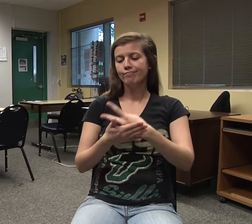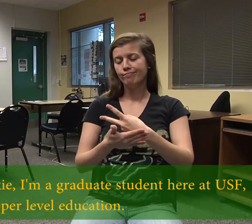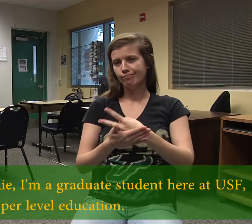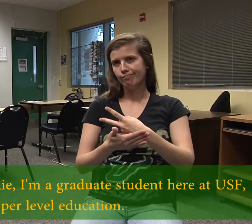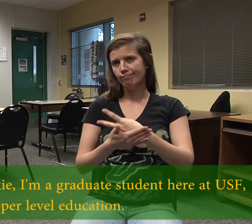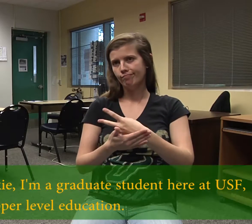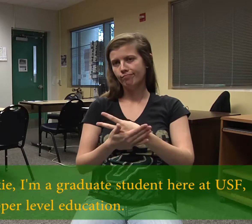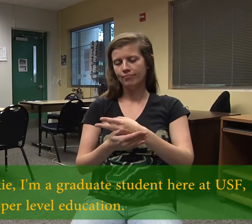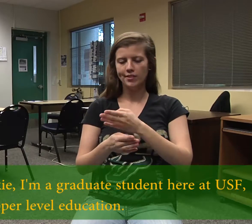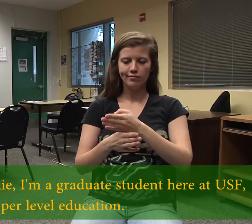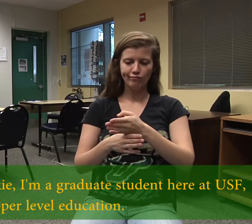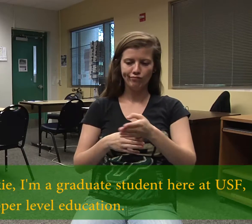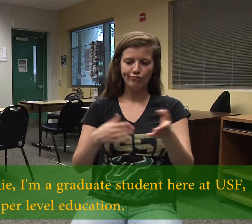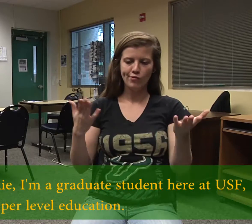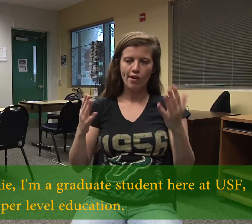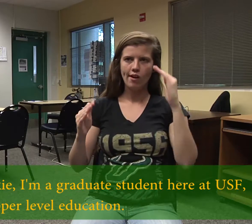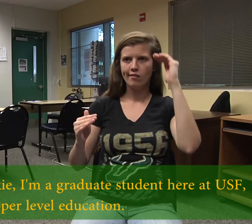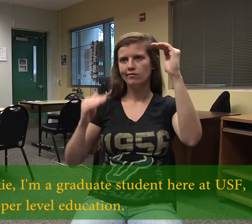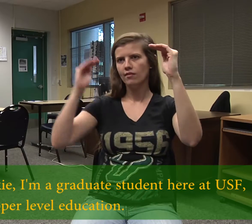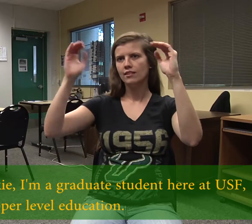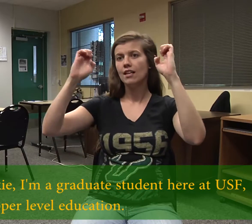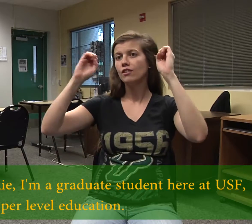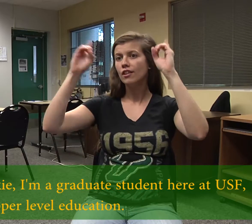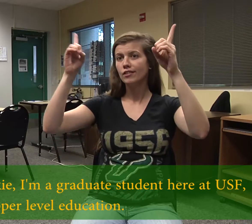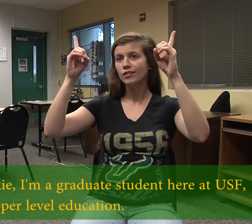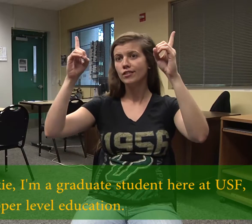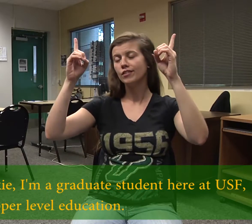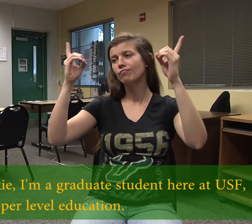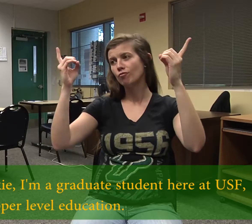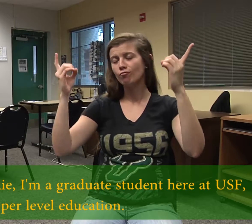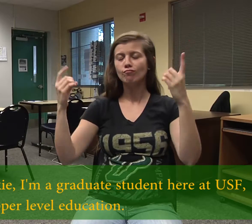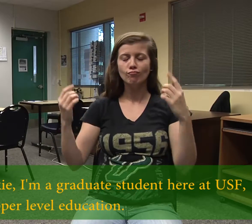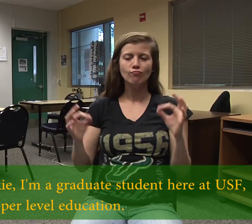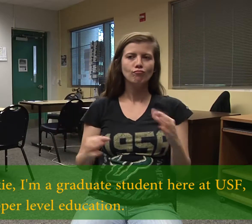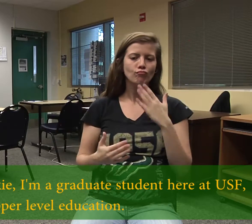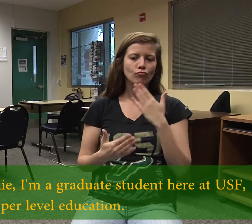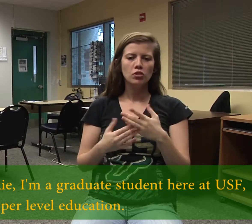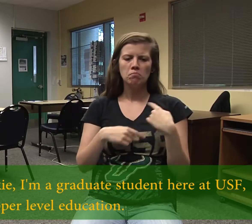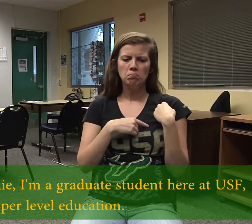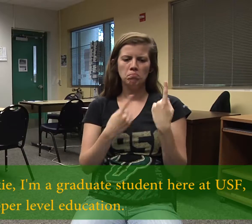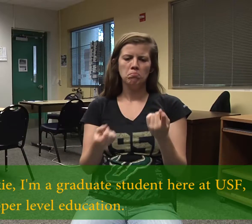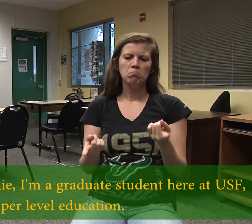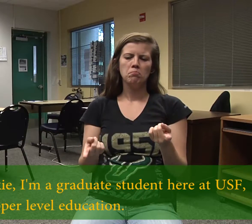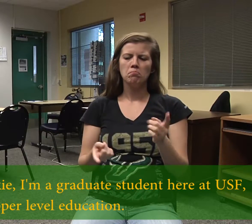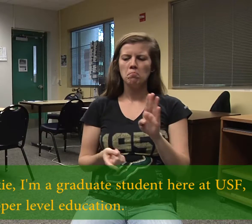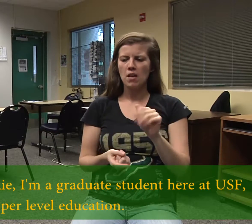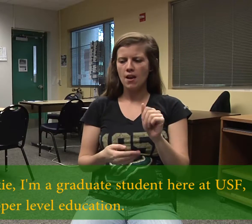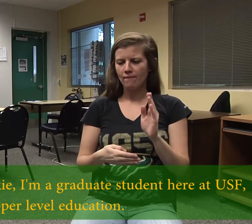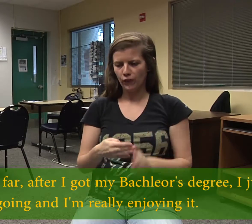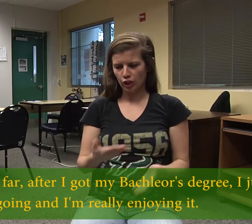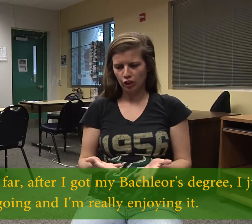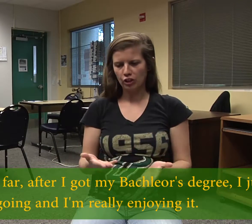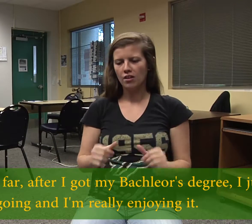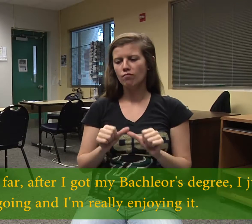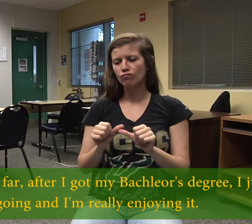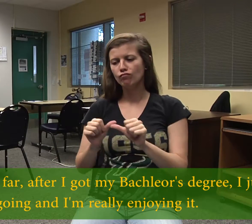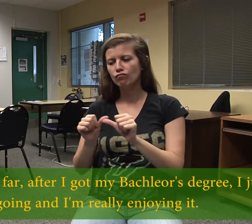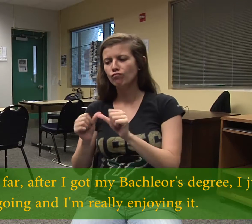My name is Jackie. I'm a graduate student here at USF and I'm studying upper level education. It's been good so